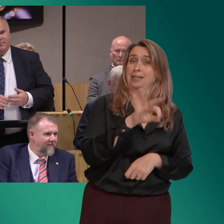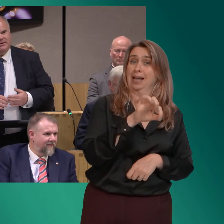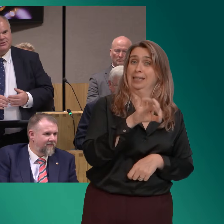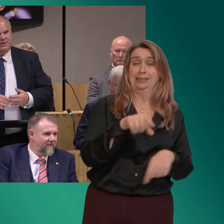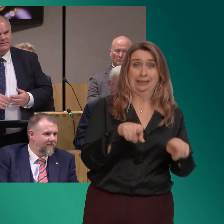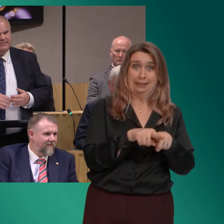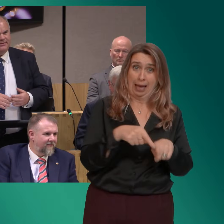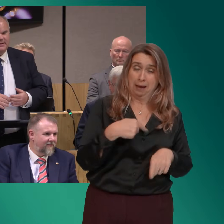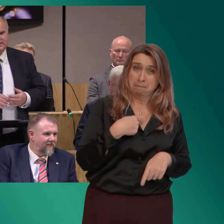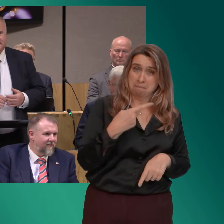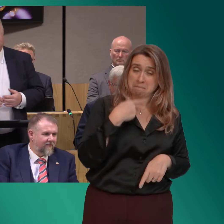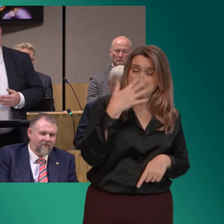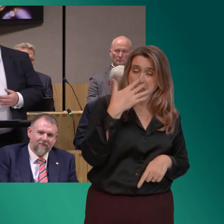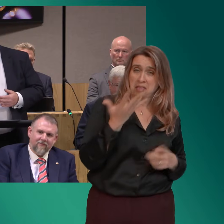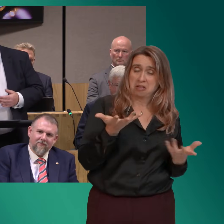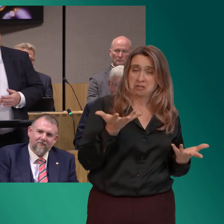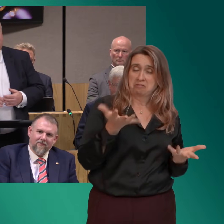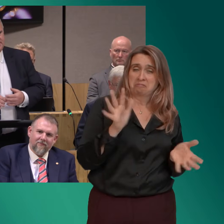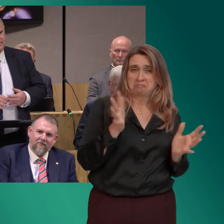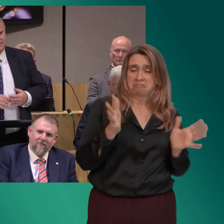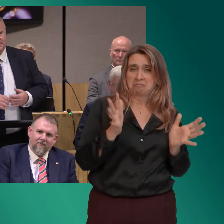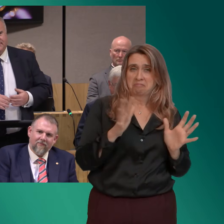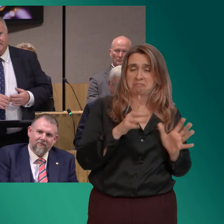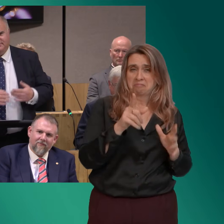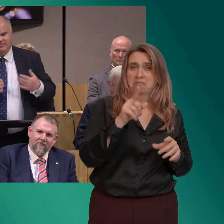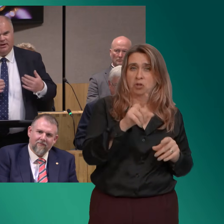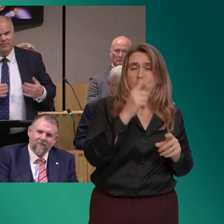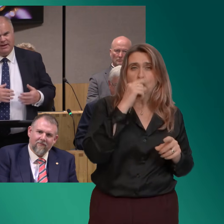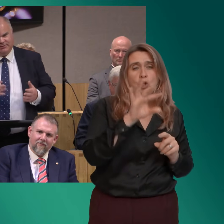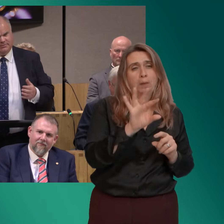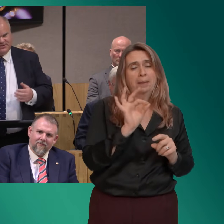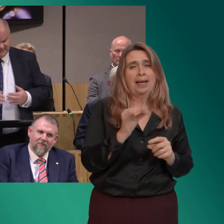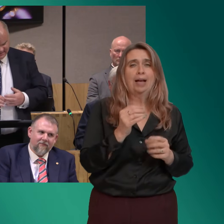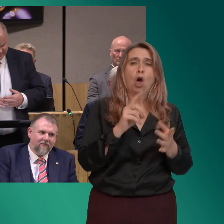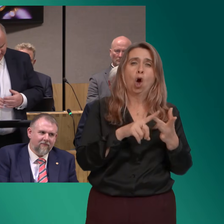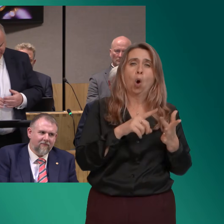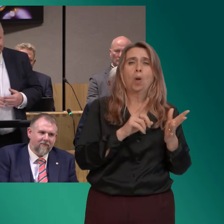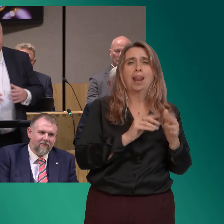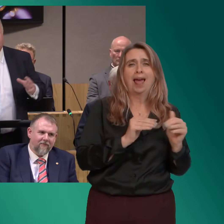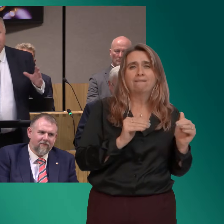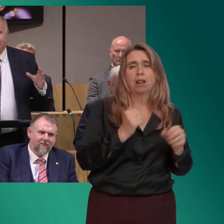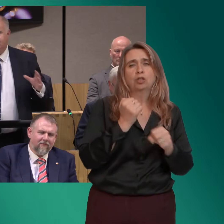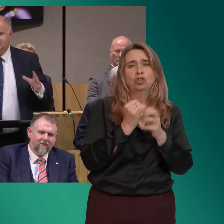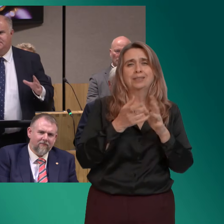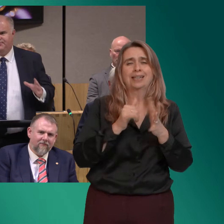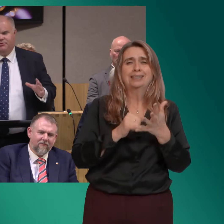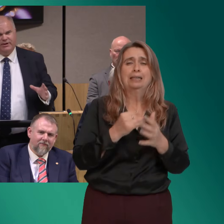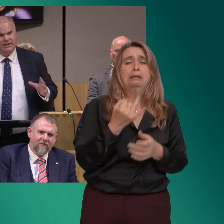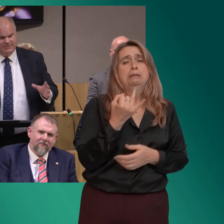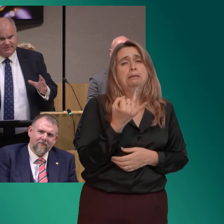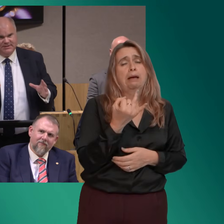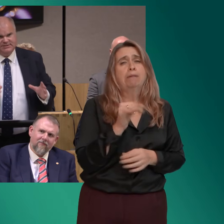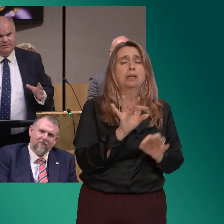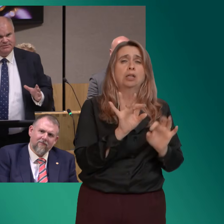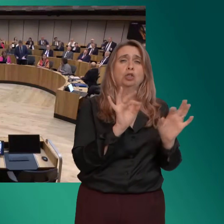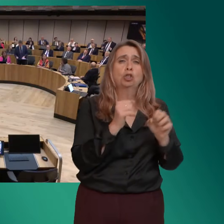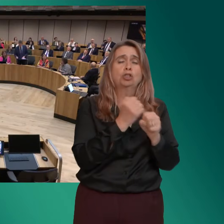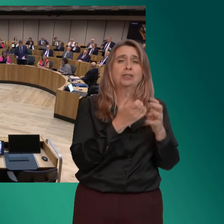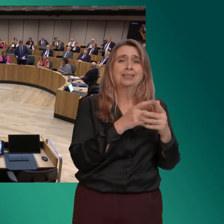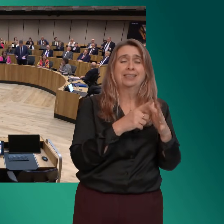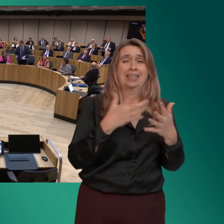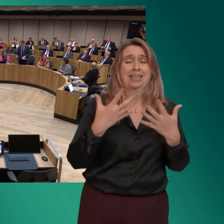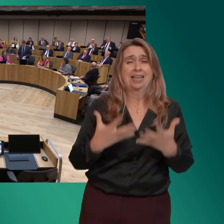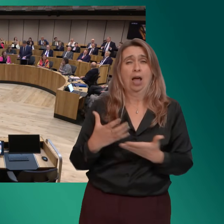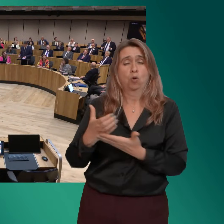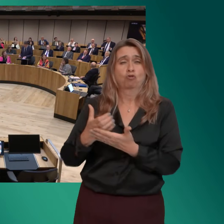myself, he probably had a choice of 6 or even 7 subjects for O-level or GCSE. The Key Stage 4 curriculum has been so